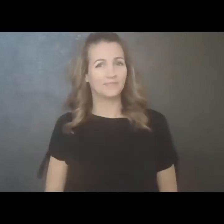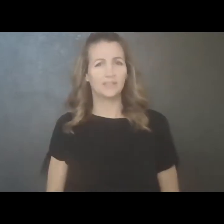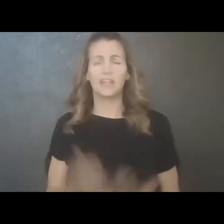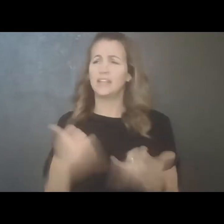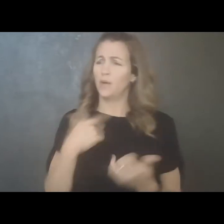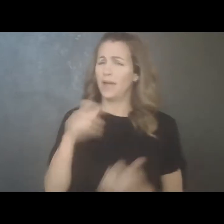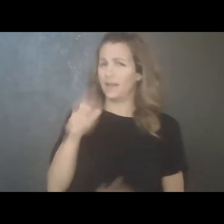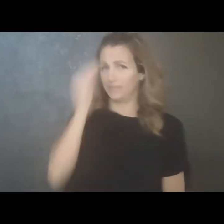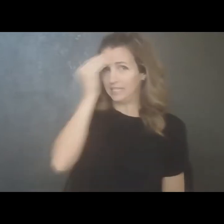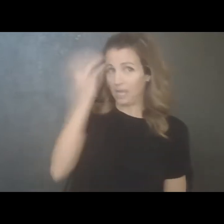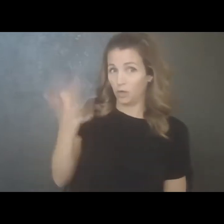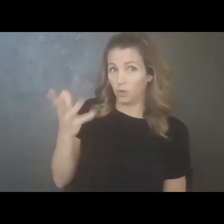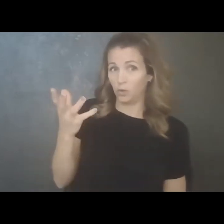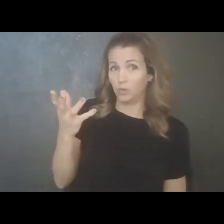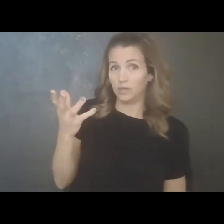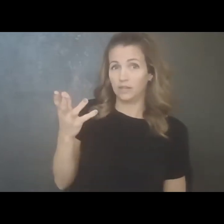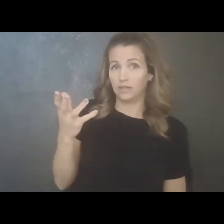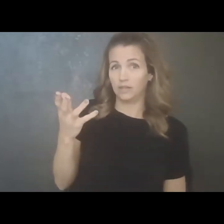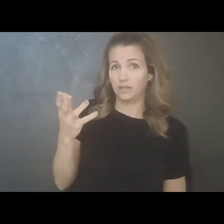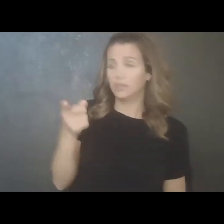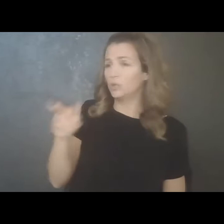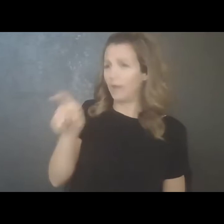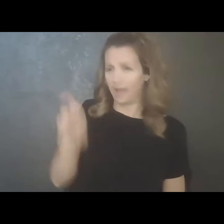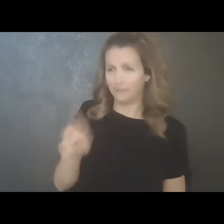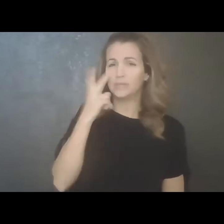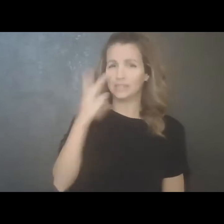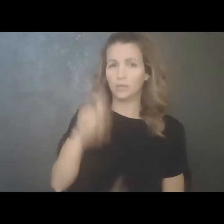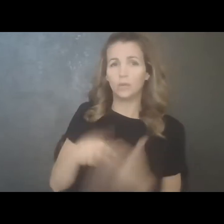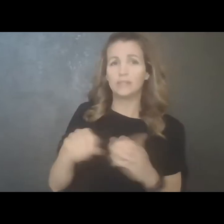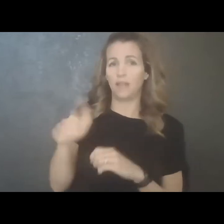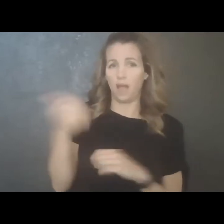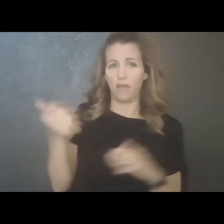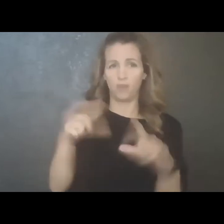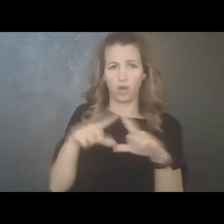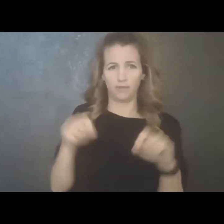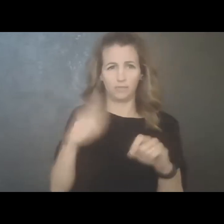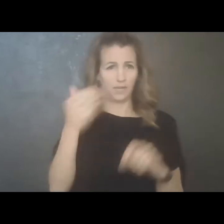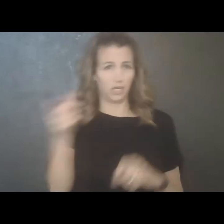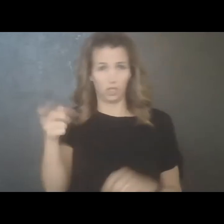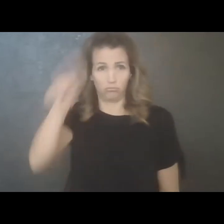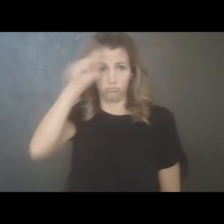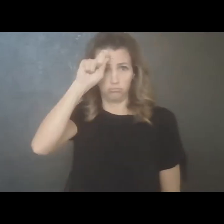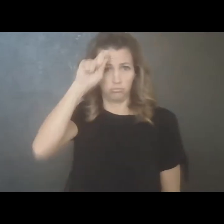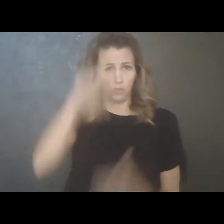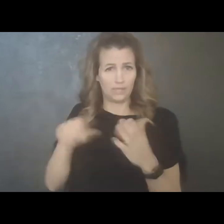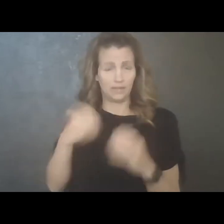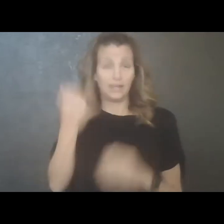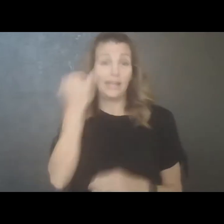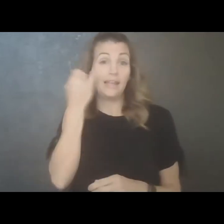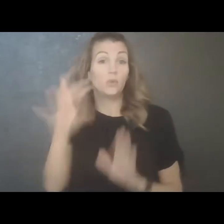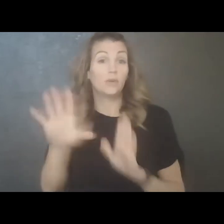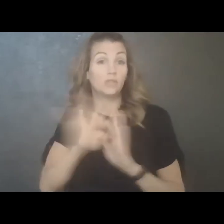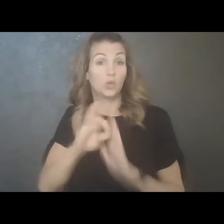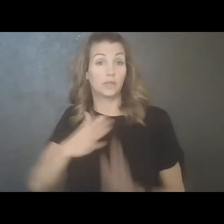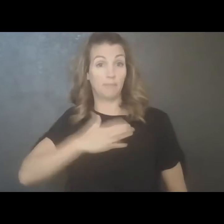tell you, you have to see what's in the other envelopes, right? You'd be like, well, what was in the other ones? I don't know. So say you would have chose mine, right?